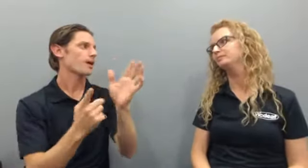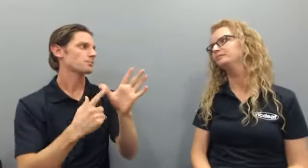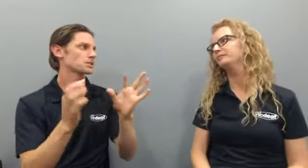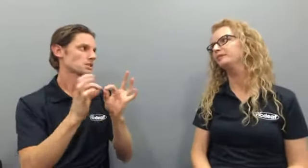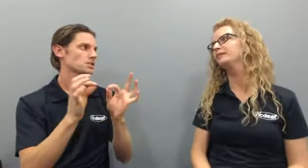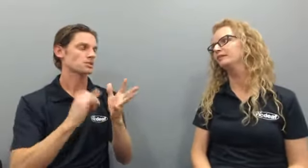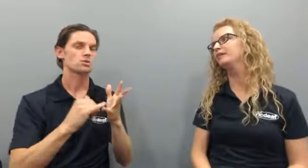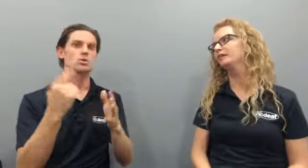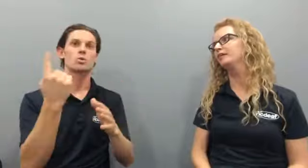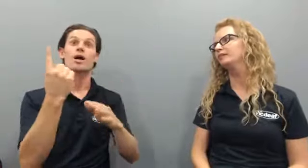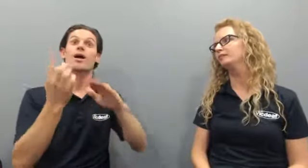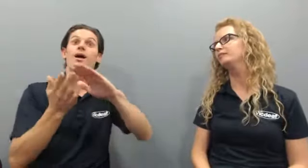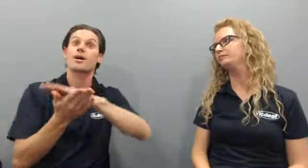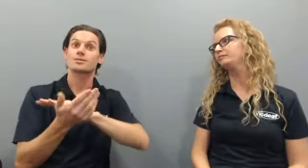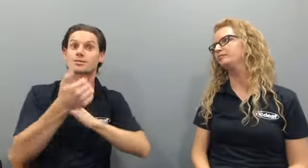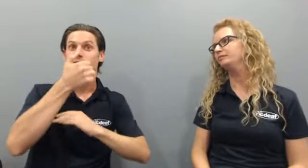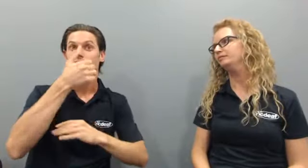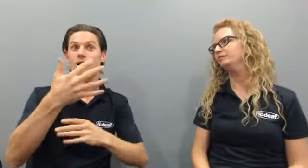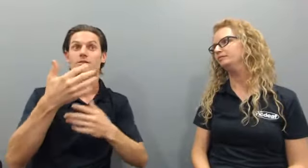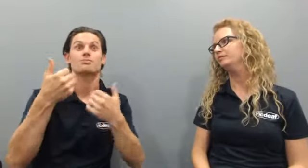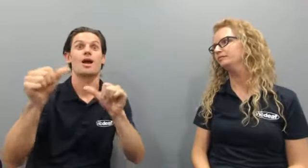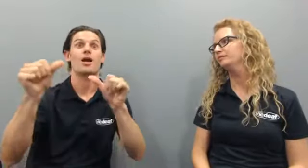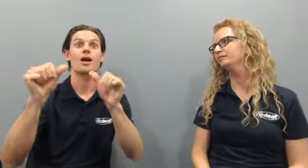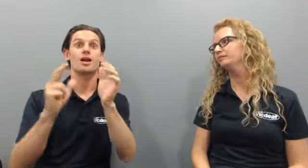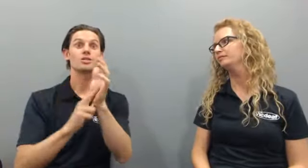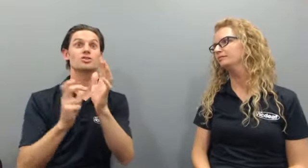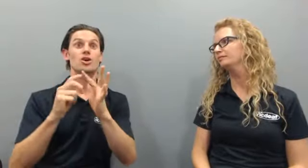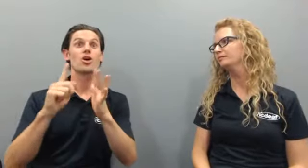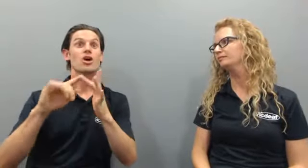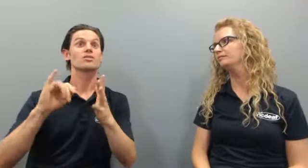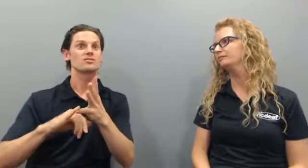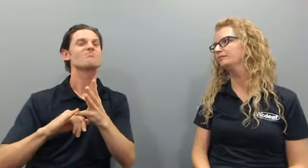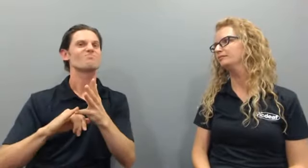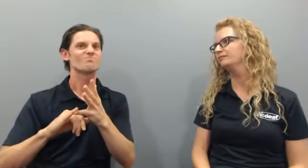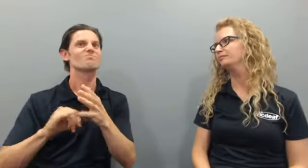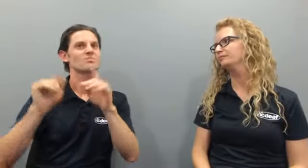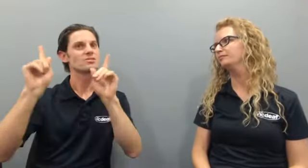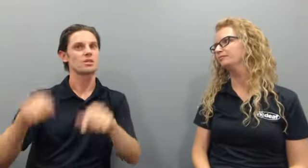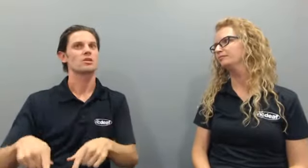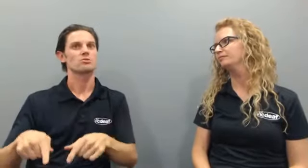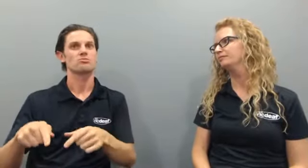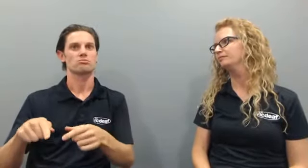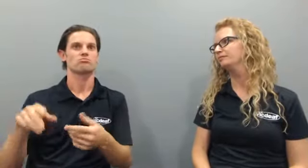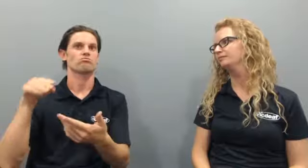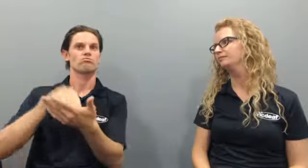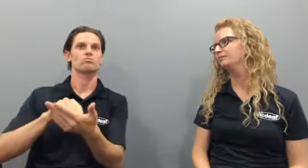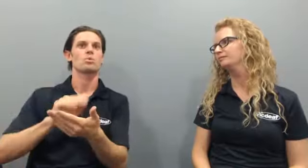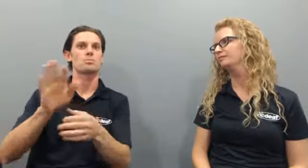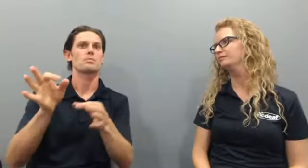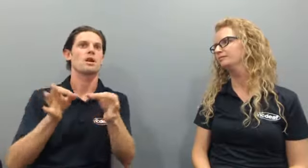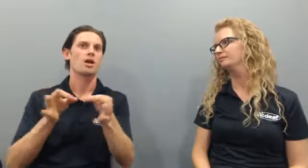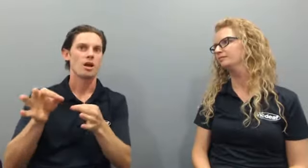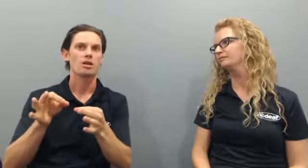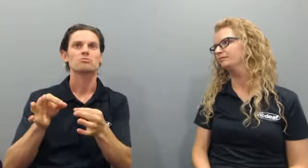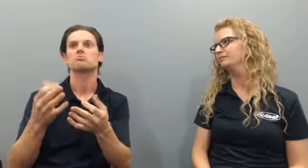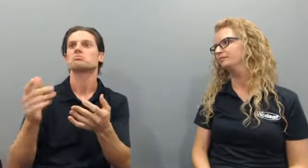as is, they can use NABs. Anyone who is under 65 and lives in the rollout area and has a package, you have to